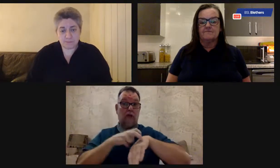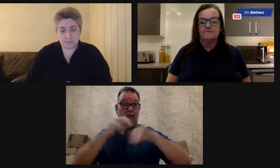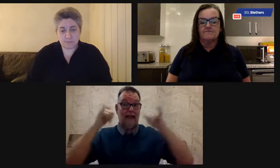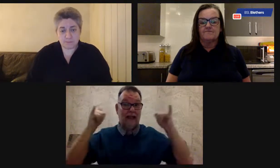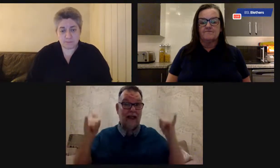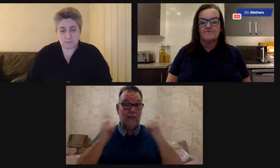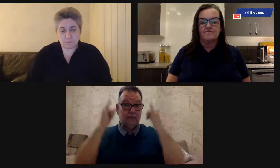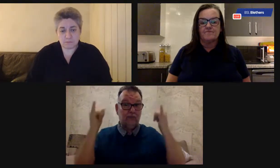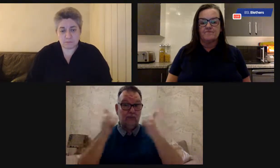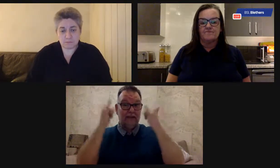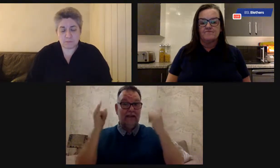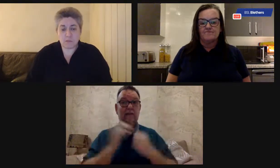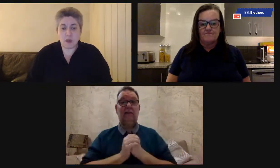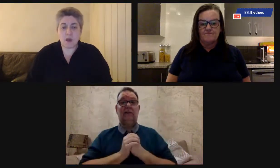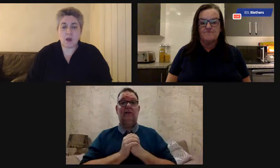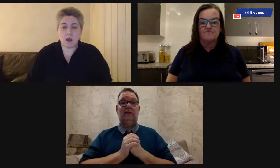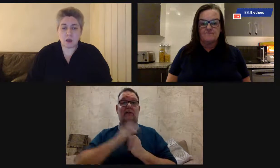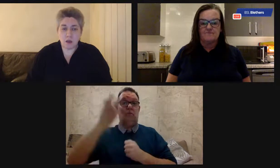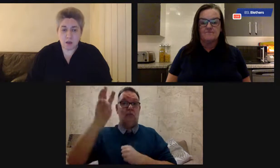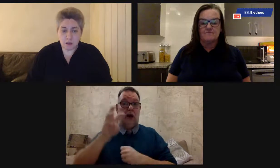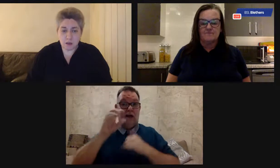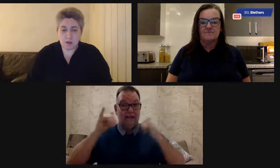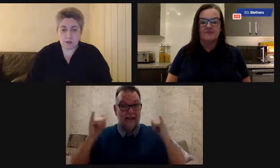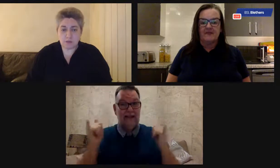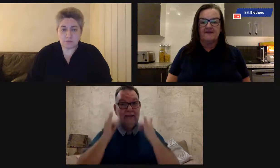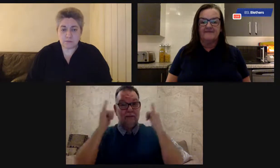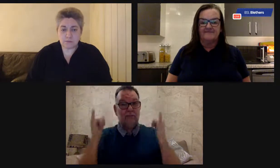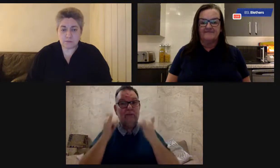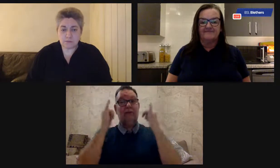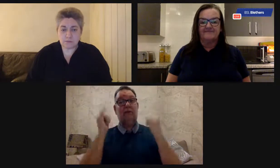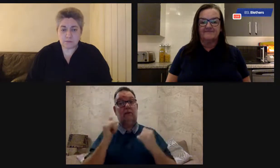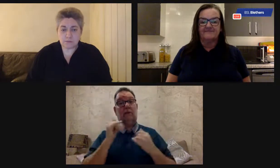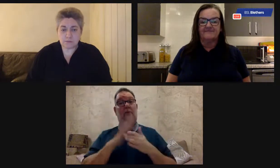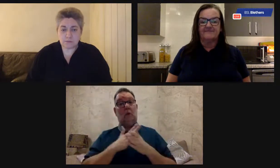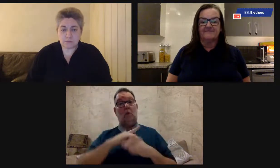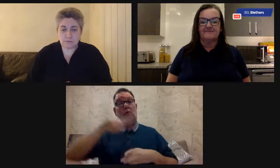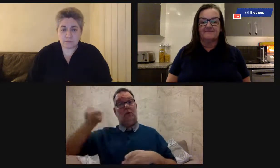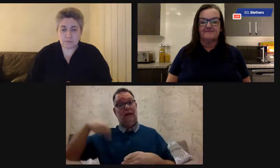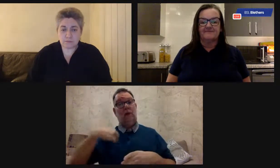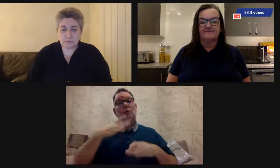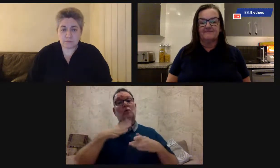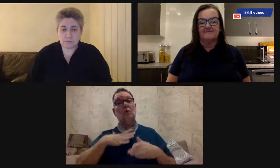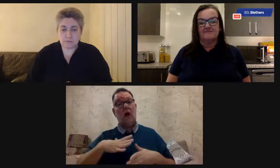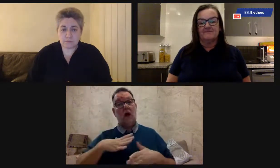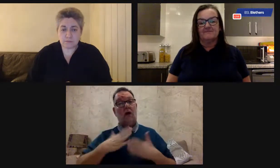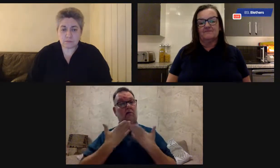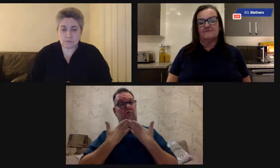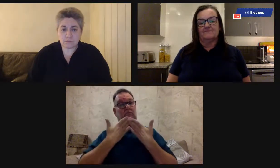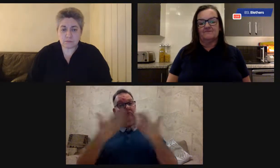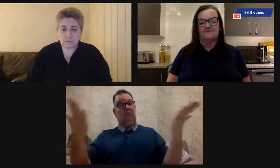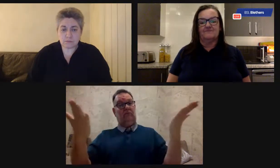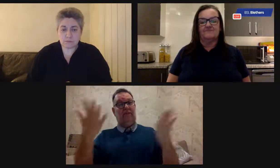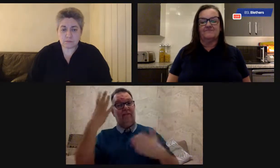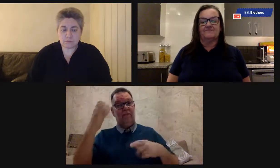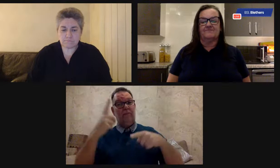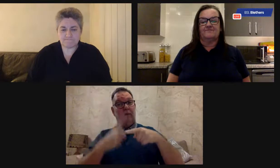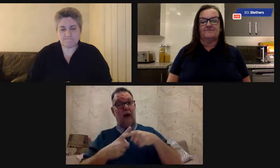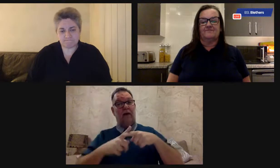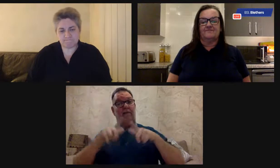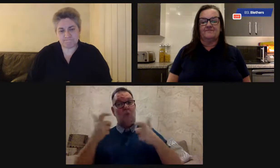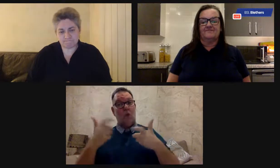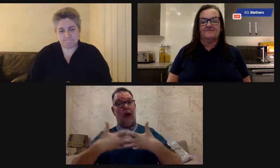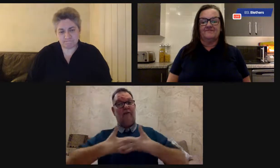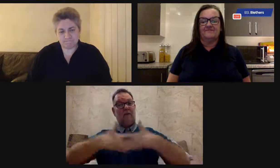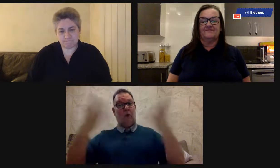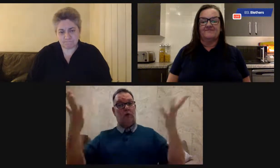in Scotland, maybe one in Northern Ireland, an event, and maybe a celebration in Wales. Because really now